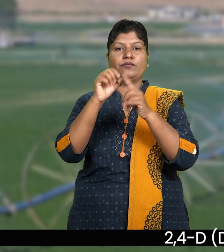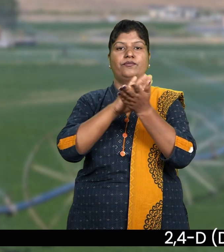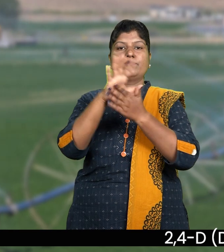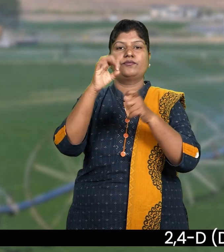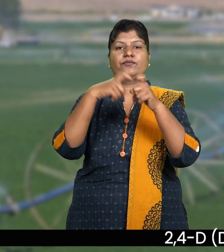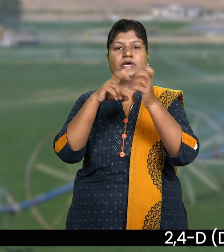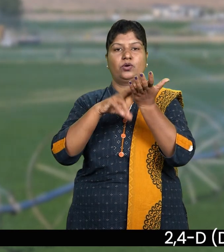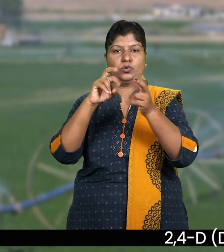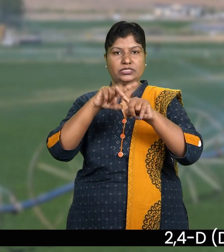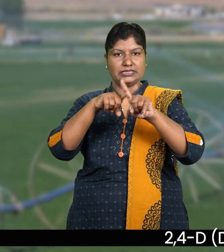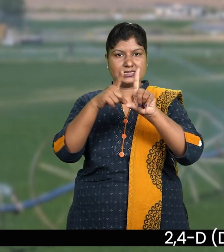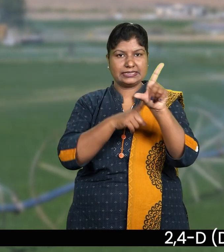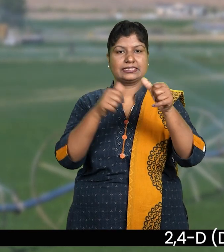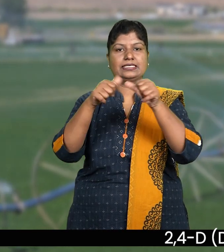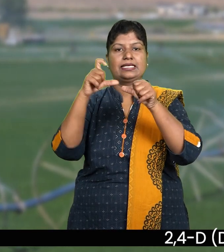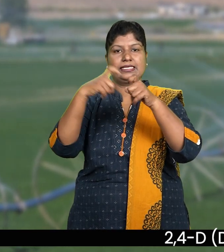2,4-dichlorophenoxyacidic acid.